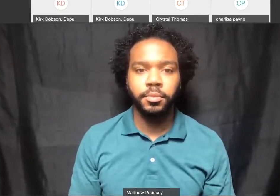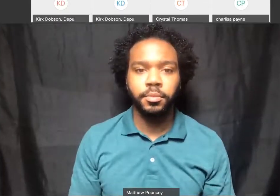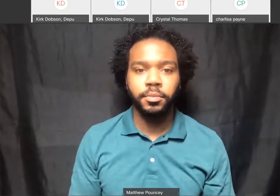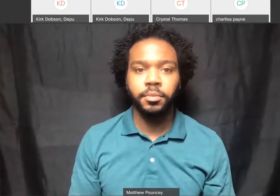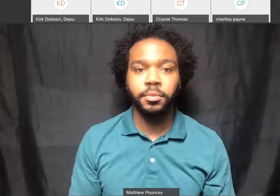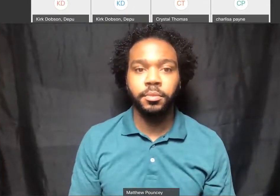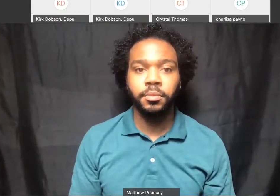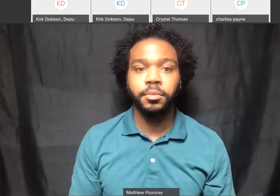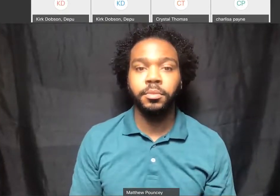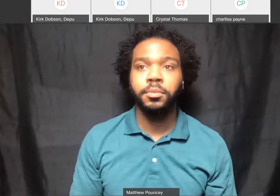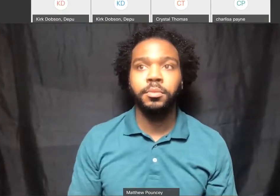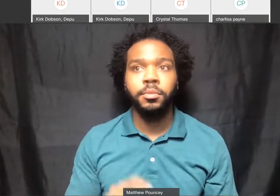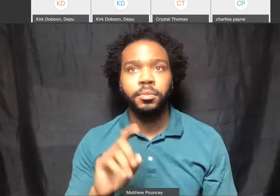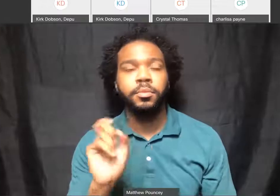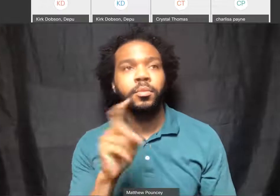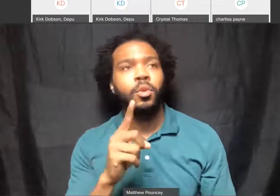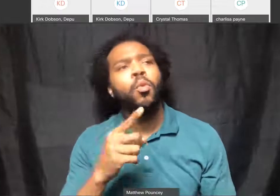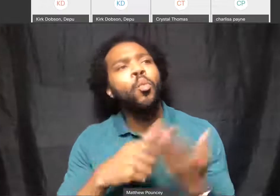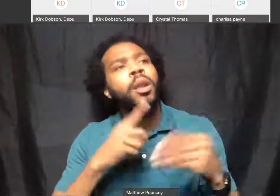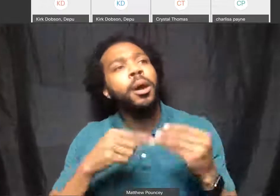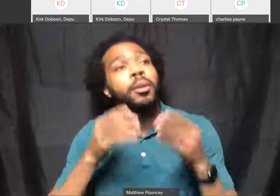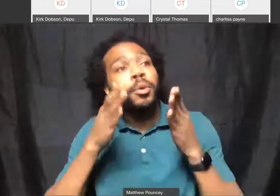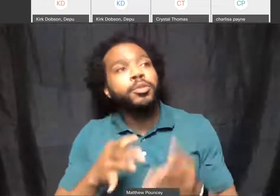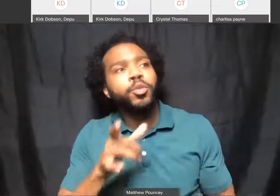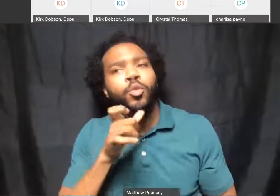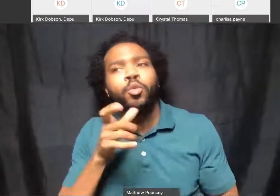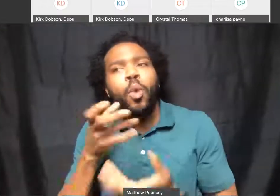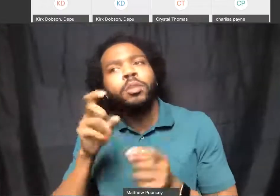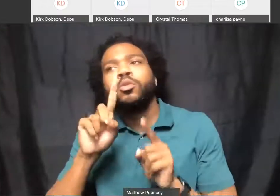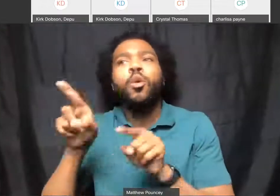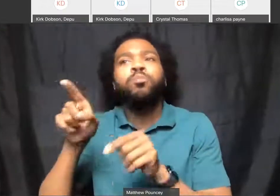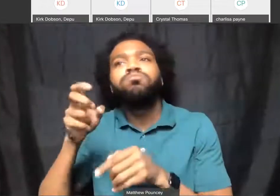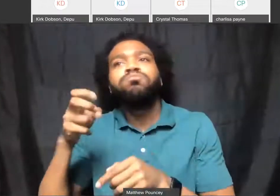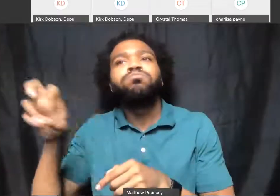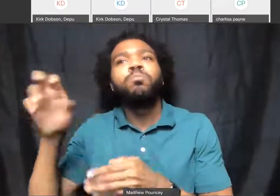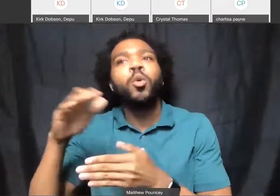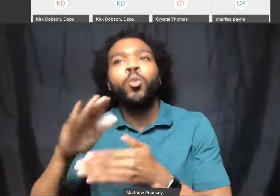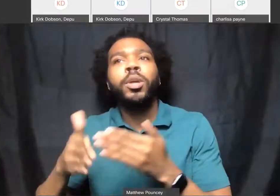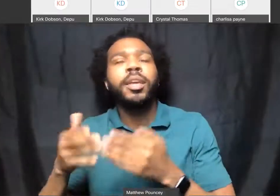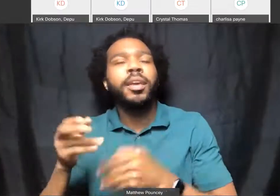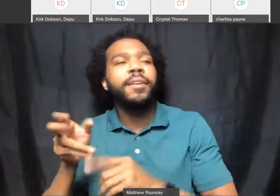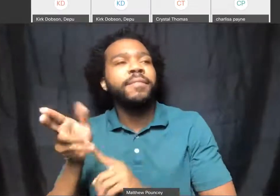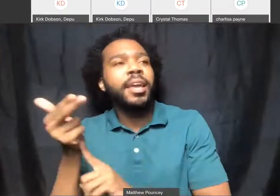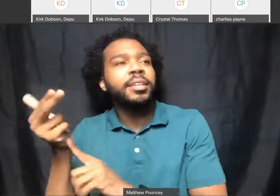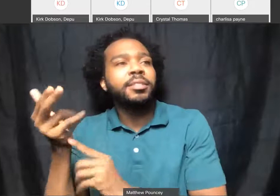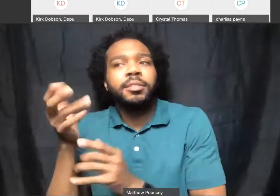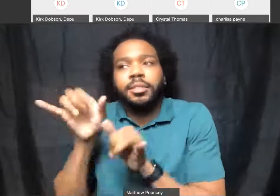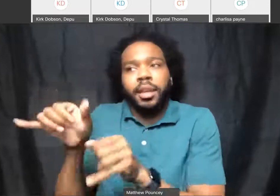What about persons who would like to go on a weekend vacation and stay in a hotel? Does CDS have any guidance?